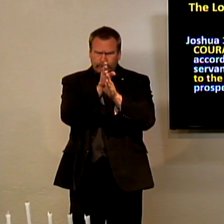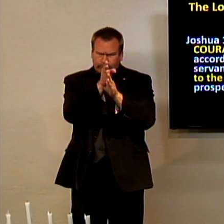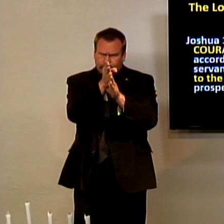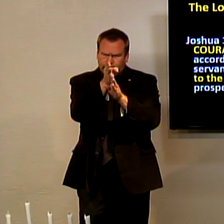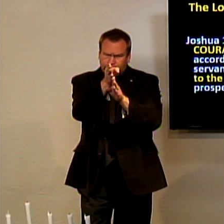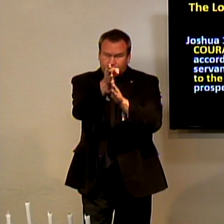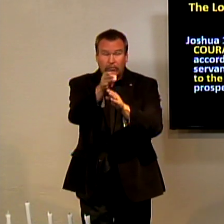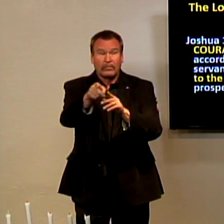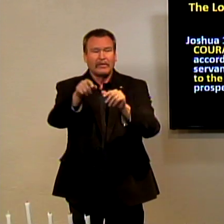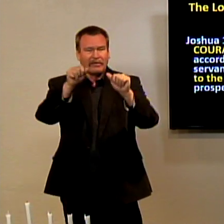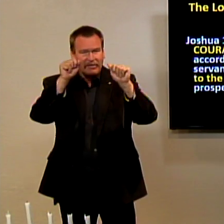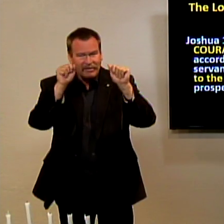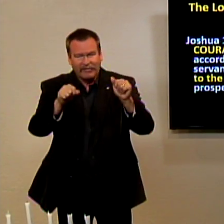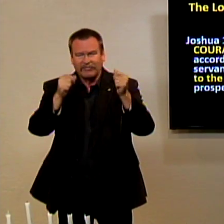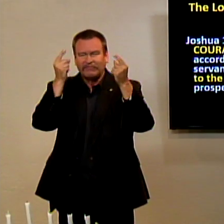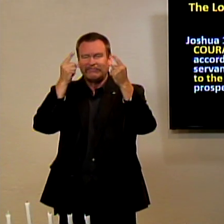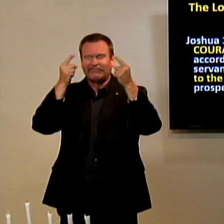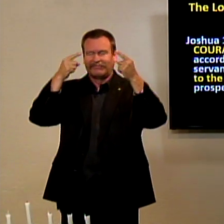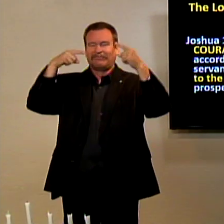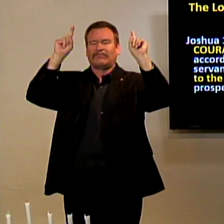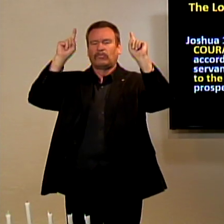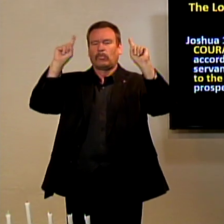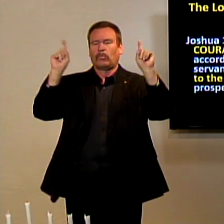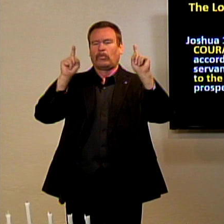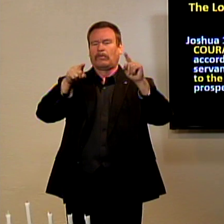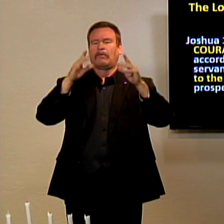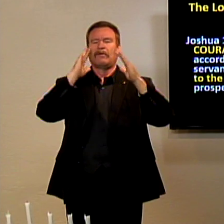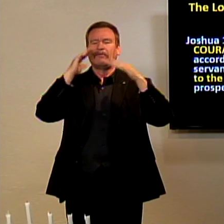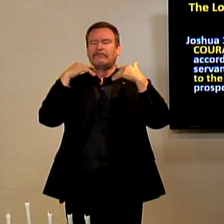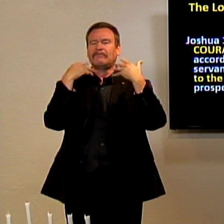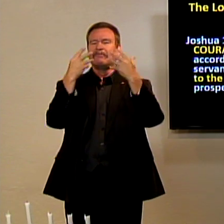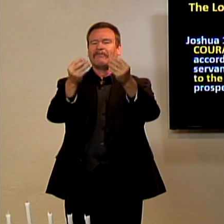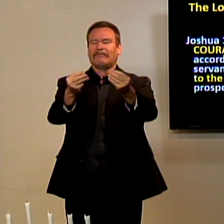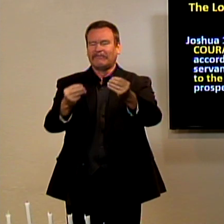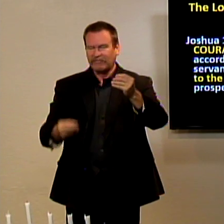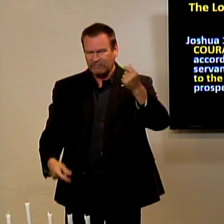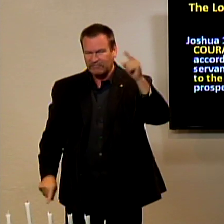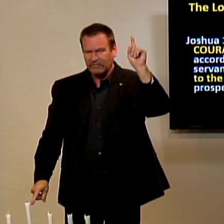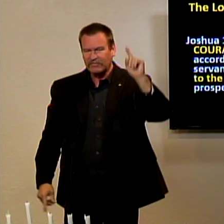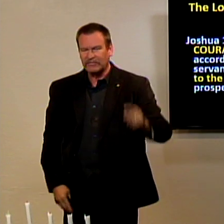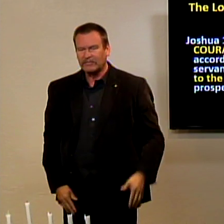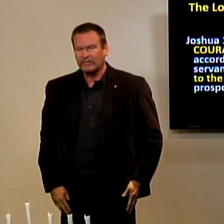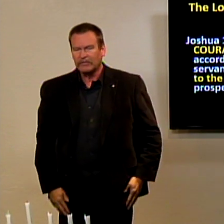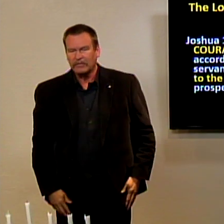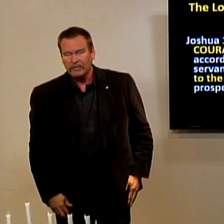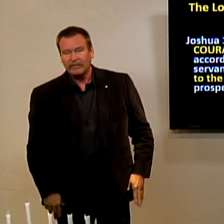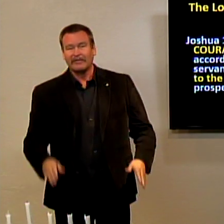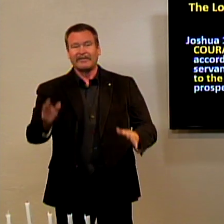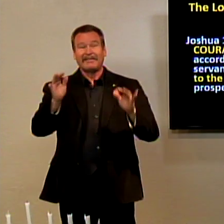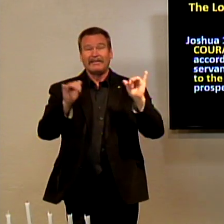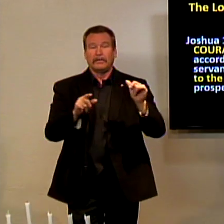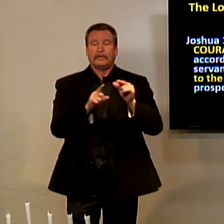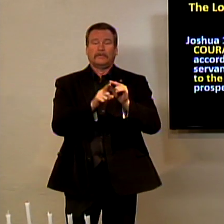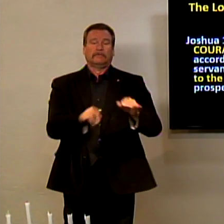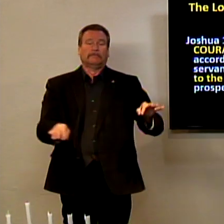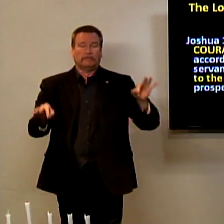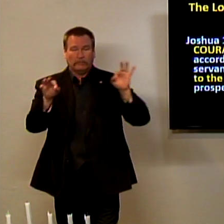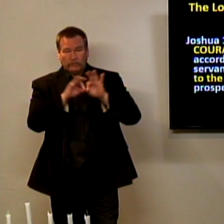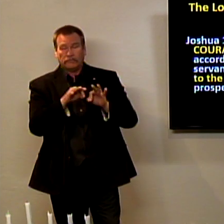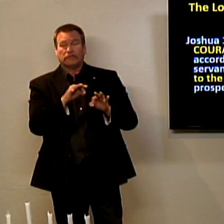That you would follow on track with everything God told Moses, and then you would prosper wherever you go. This